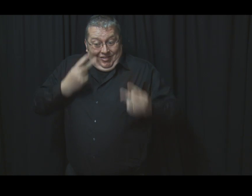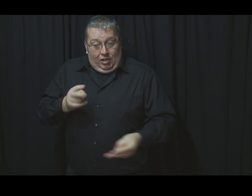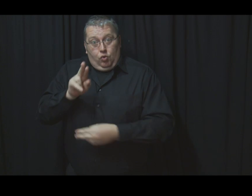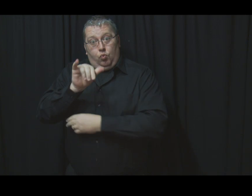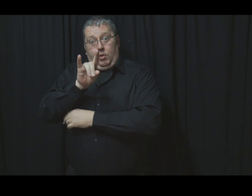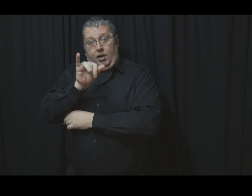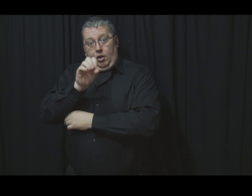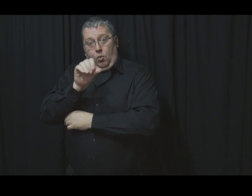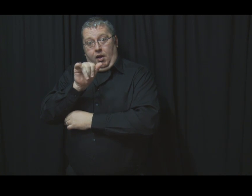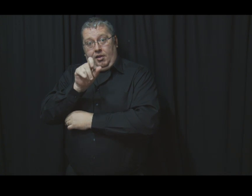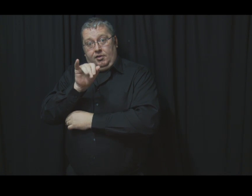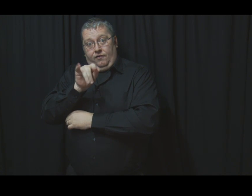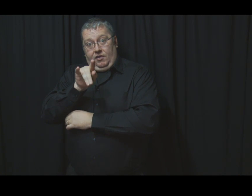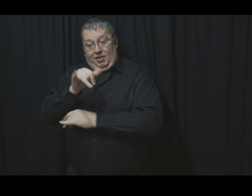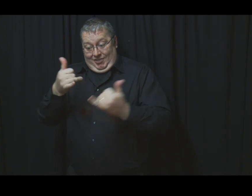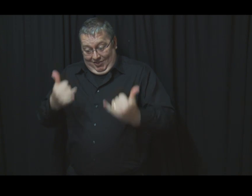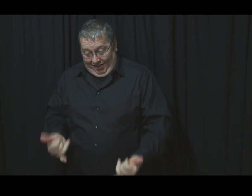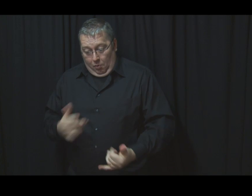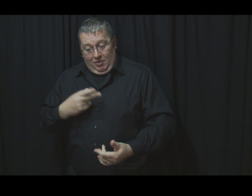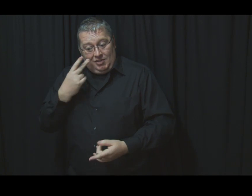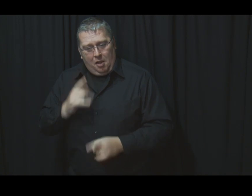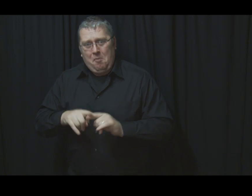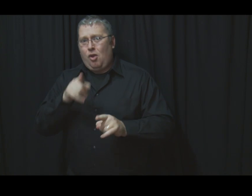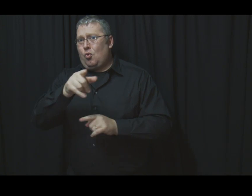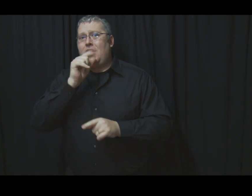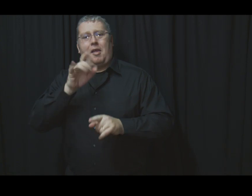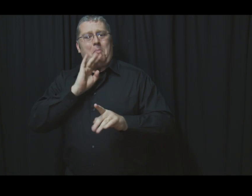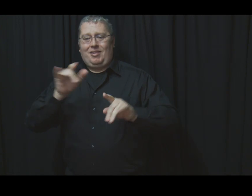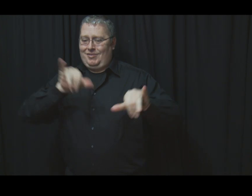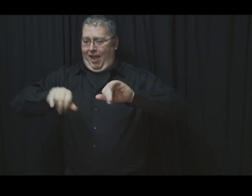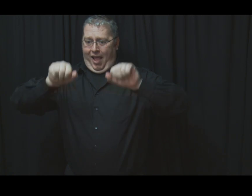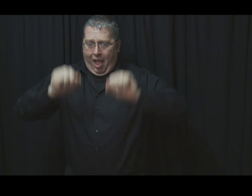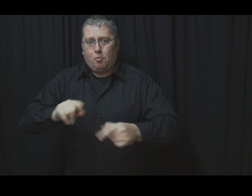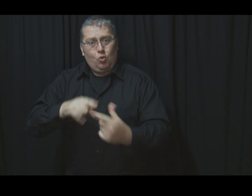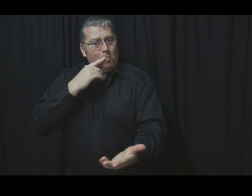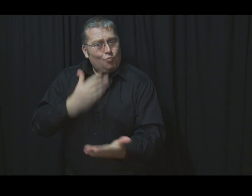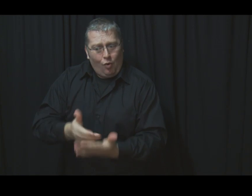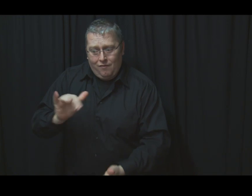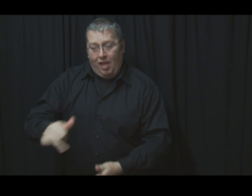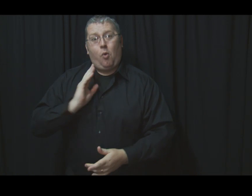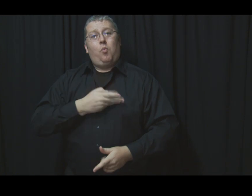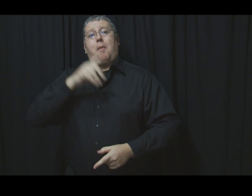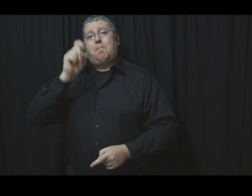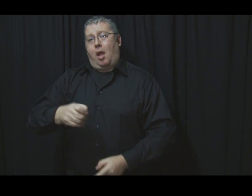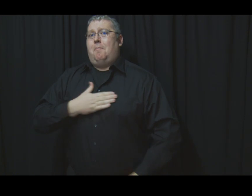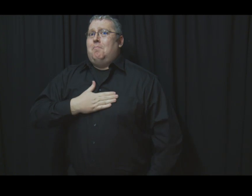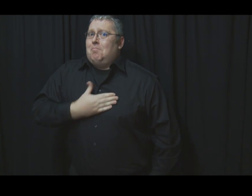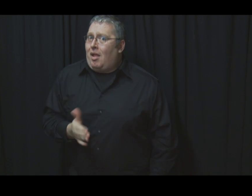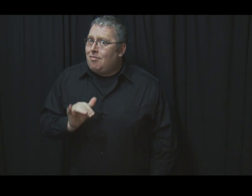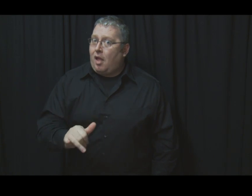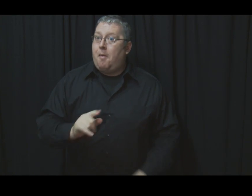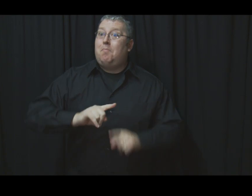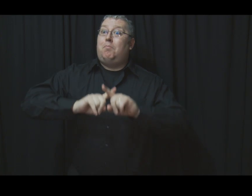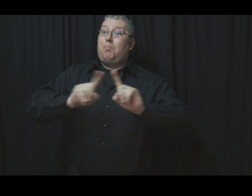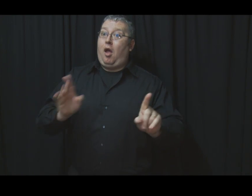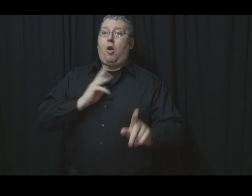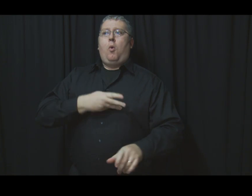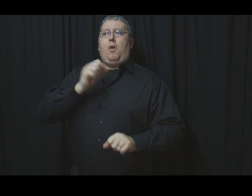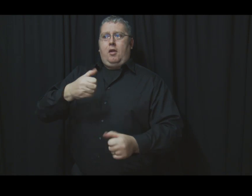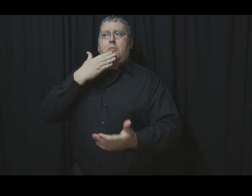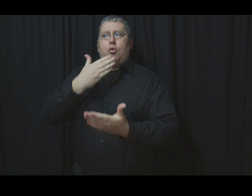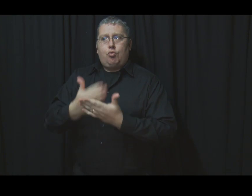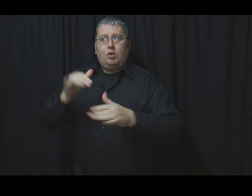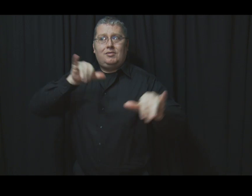but when it comes to then talking about the past, you're not going to be scientifically able to prove that, and that's what we need to admit. But we can be great scientists